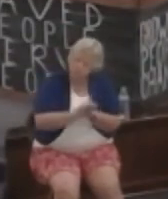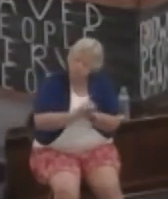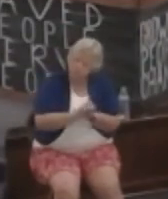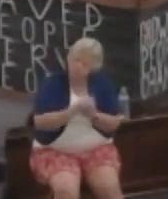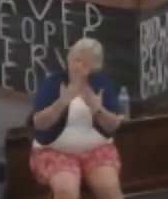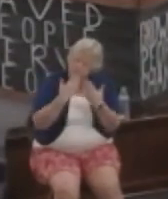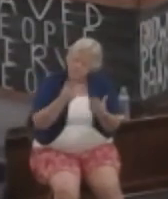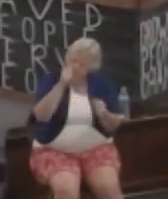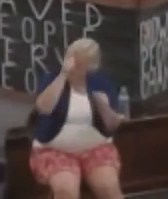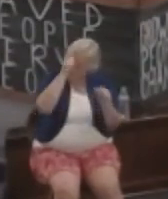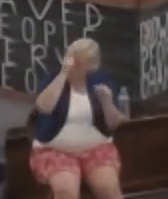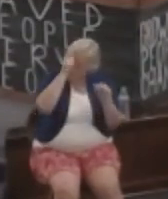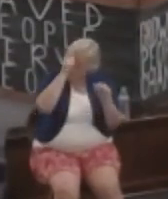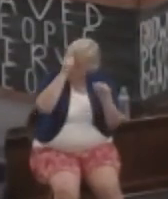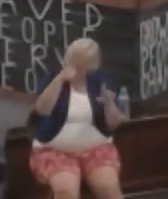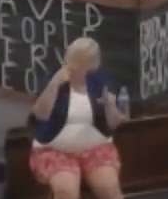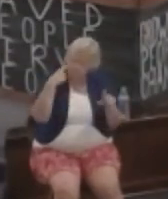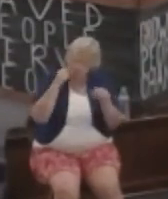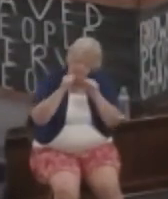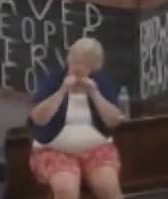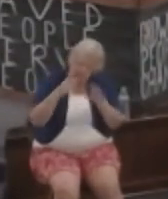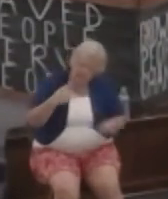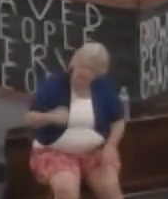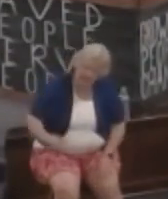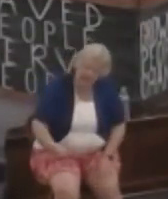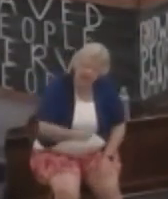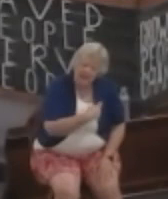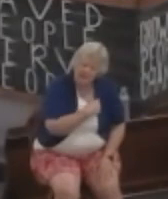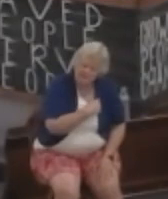Thank you, Father, for blessing us.